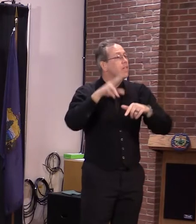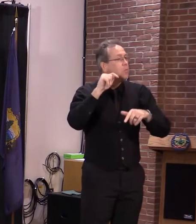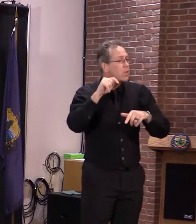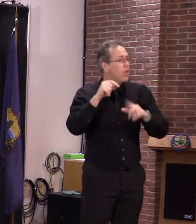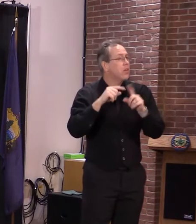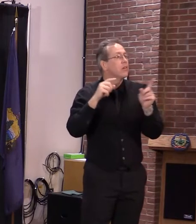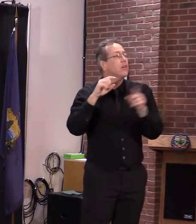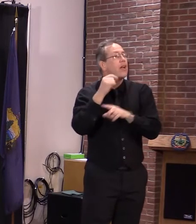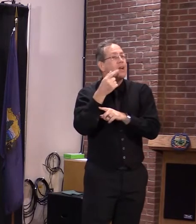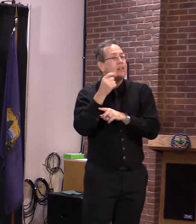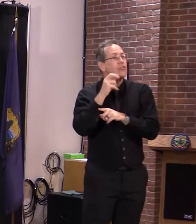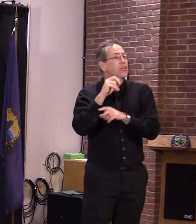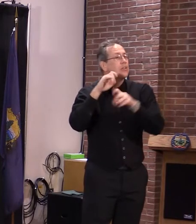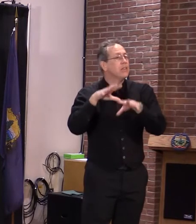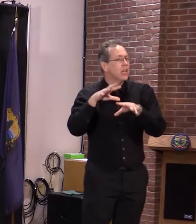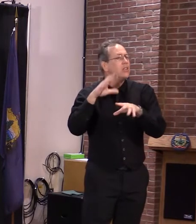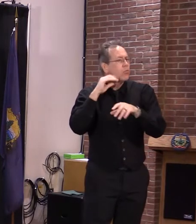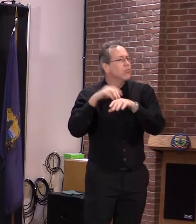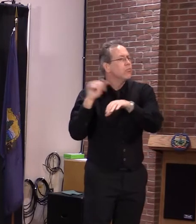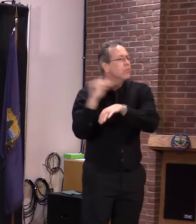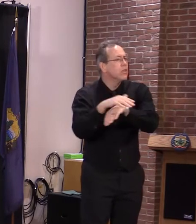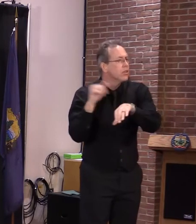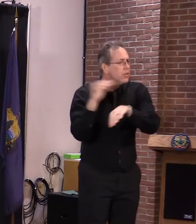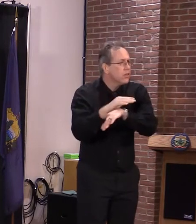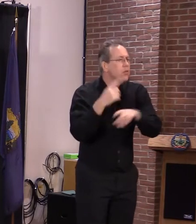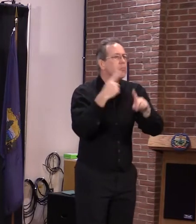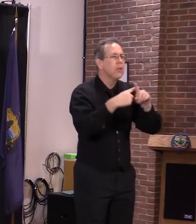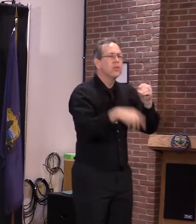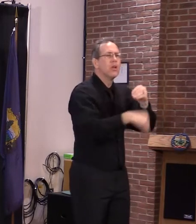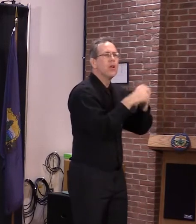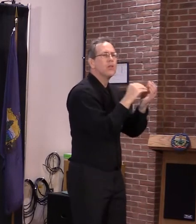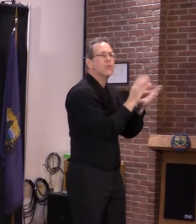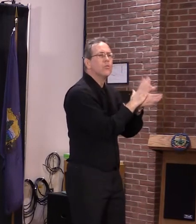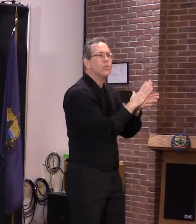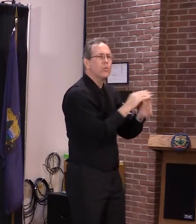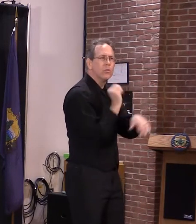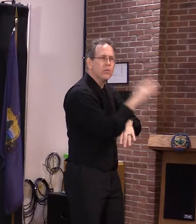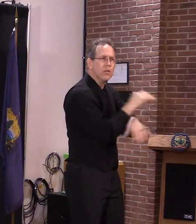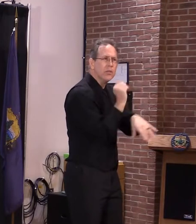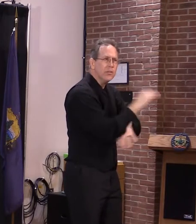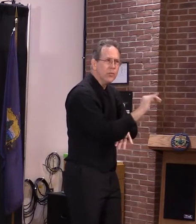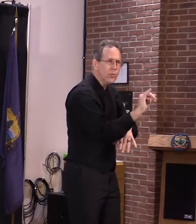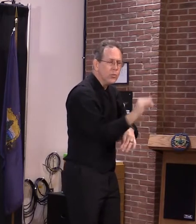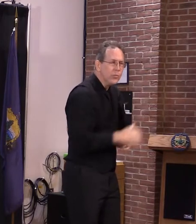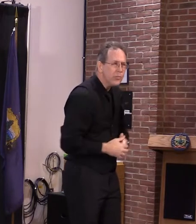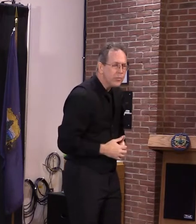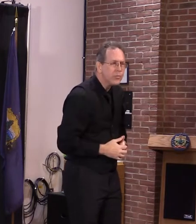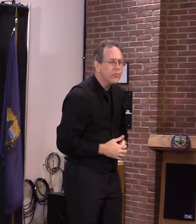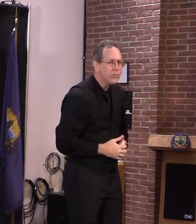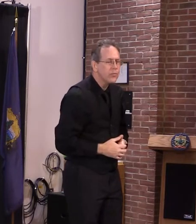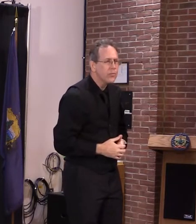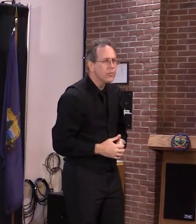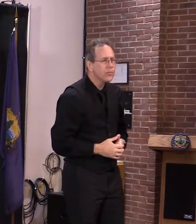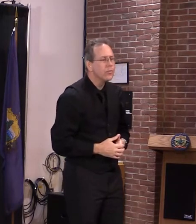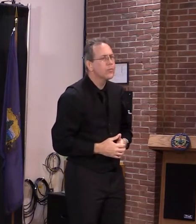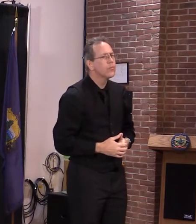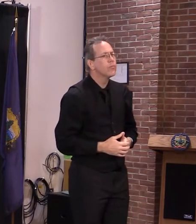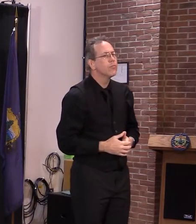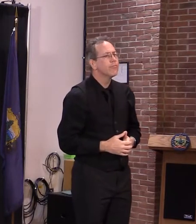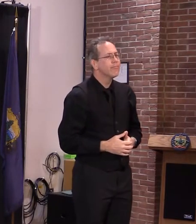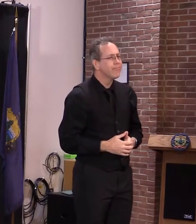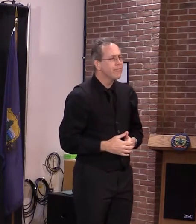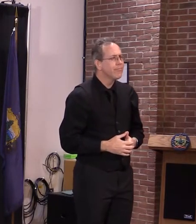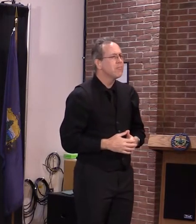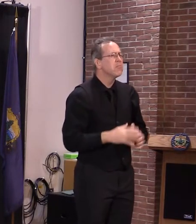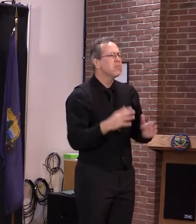our communities. Secretary Samuelson will provide an update on that larger testing effort in her report. We